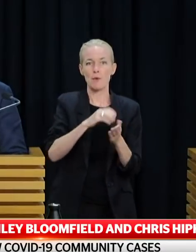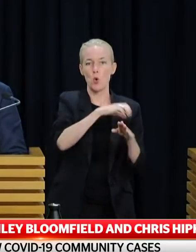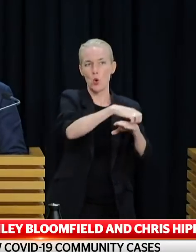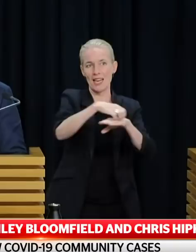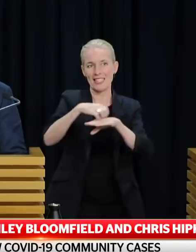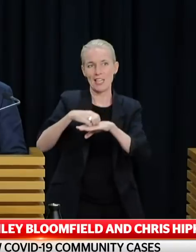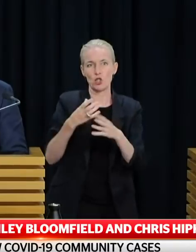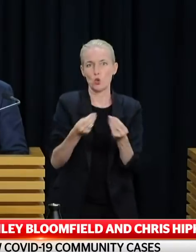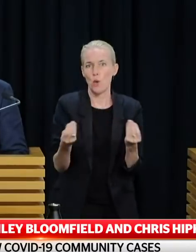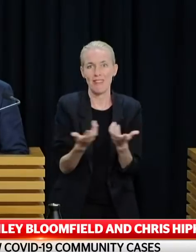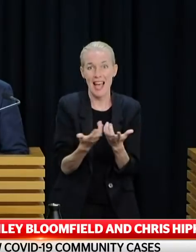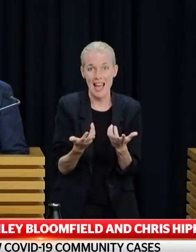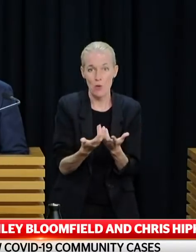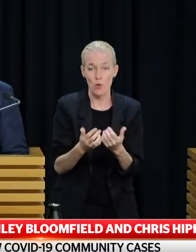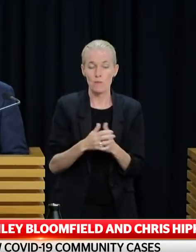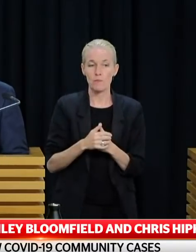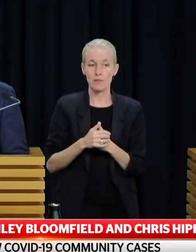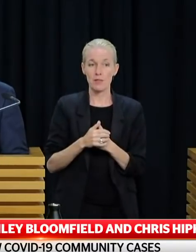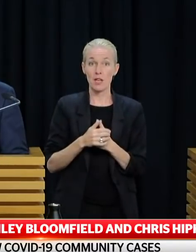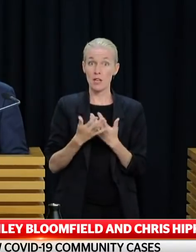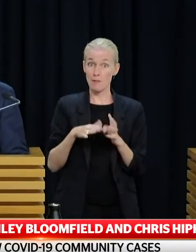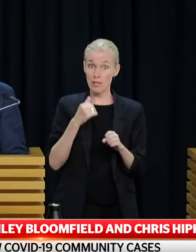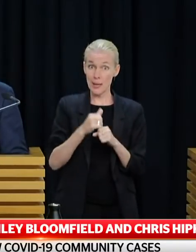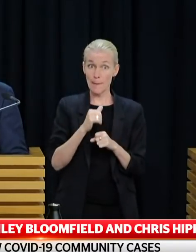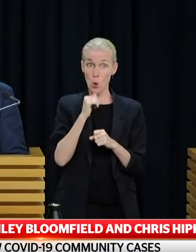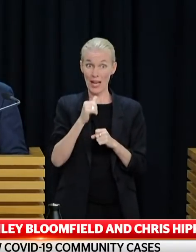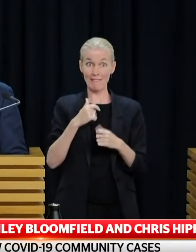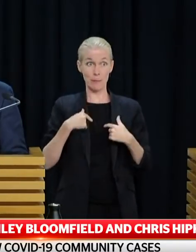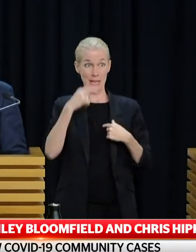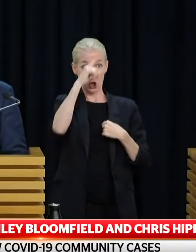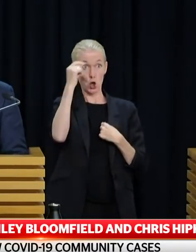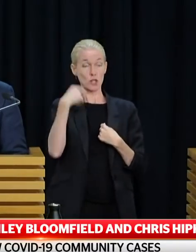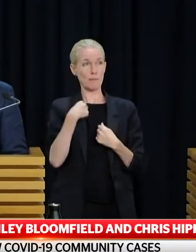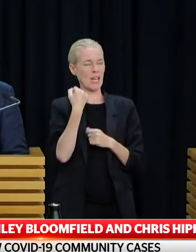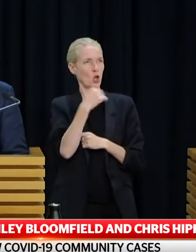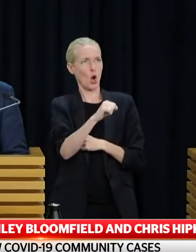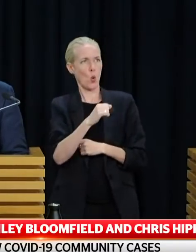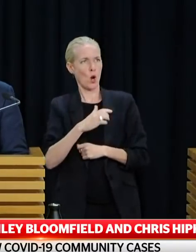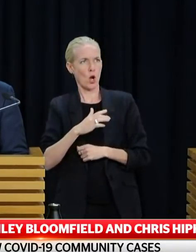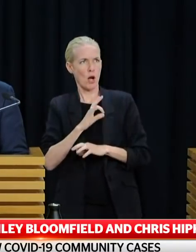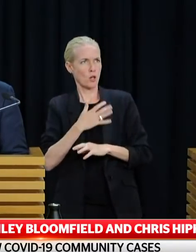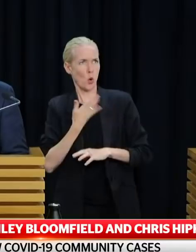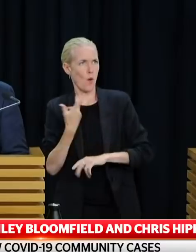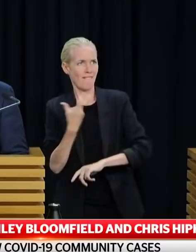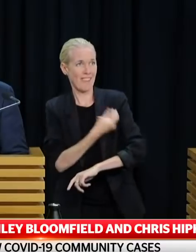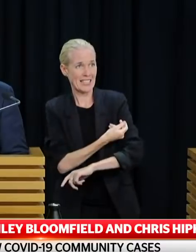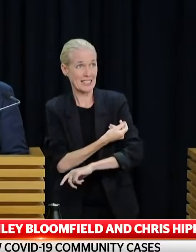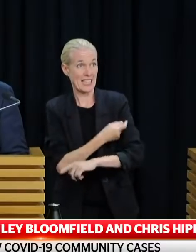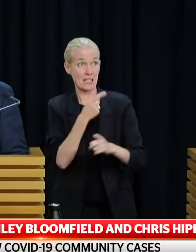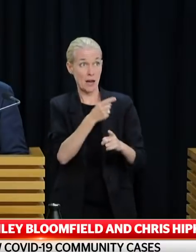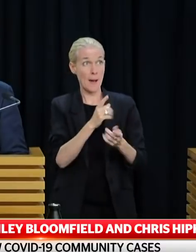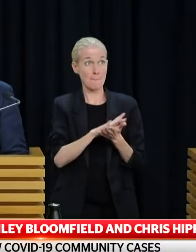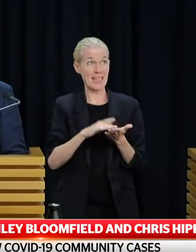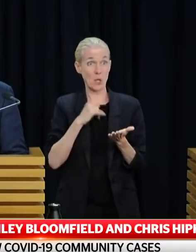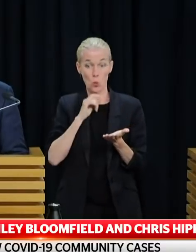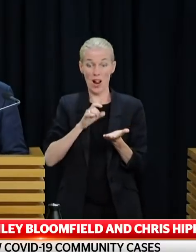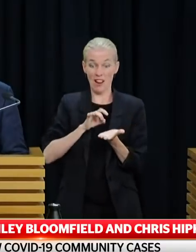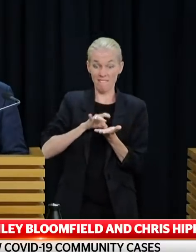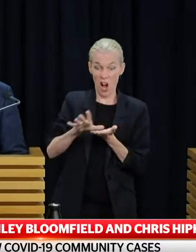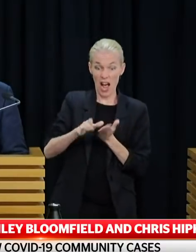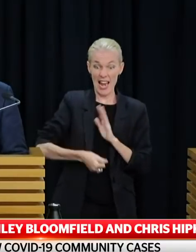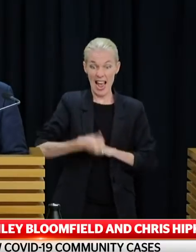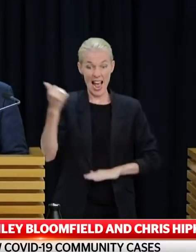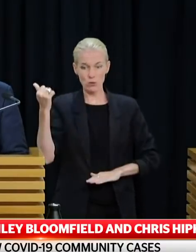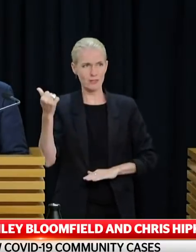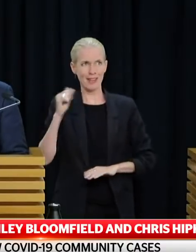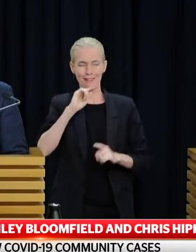mean that you can immediately get rid of somebody who's refusing to have a vaccine. So they'll need to also work with their own lawyers about that, and I would think